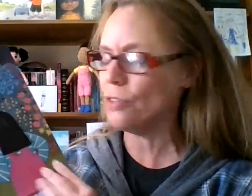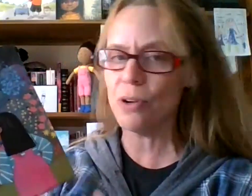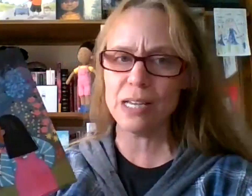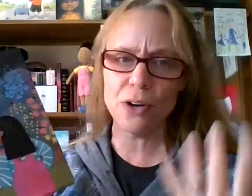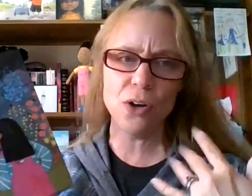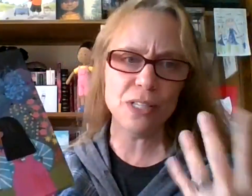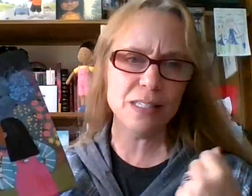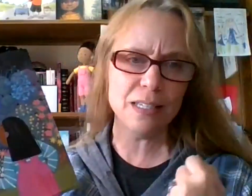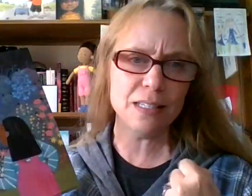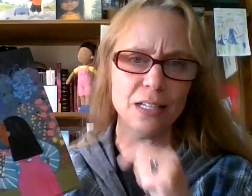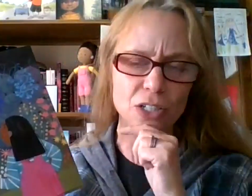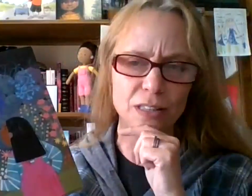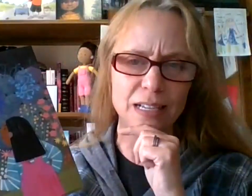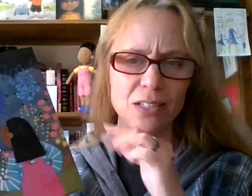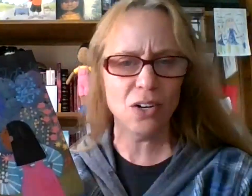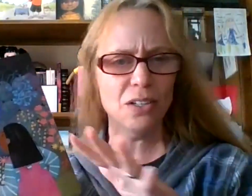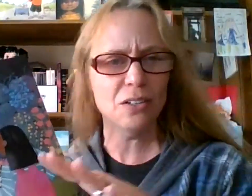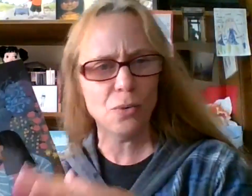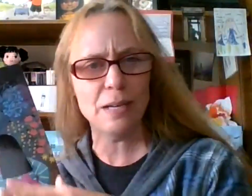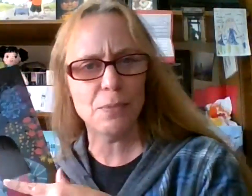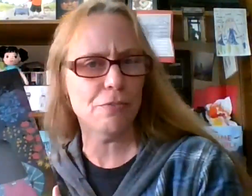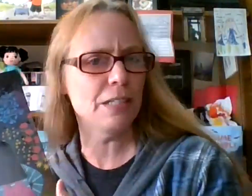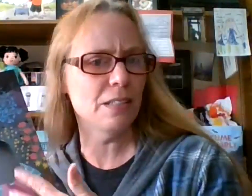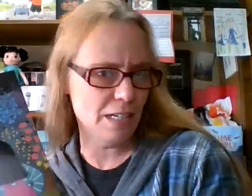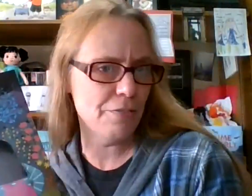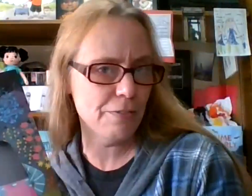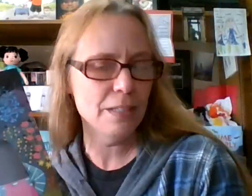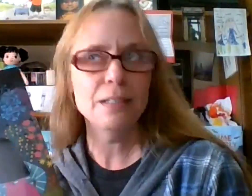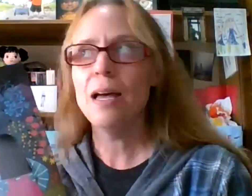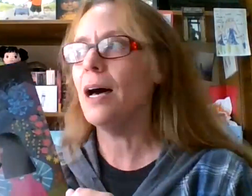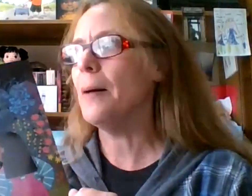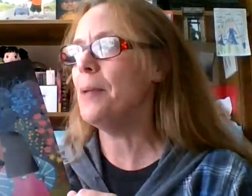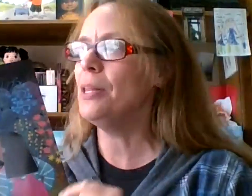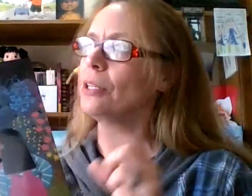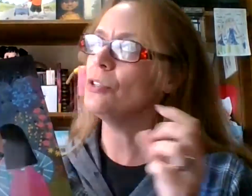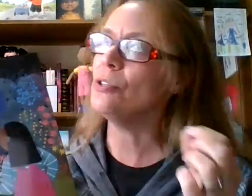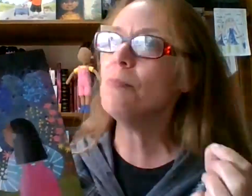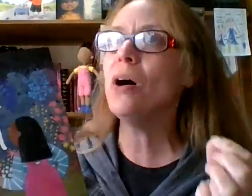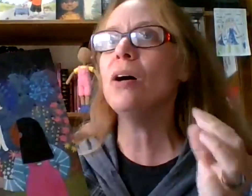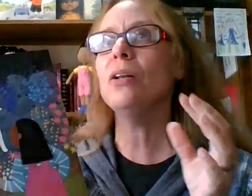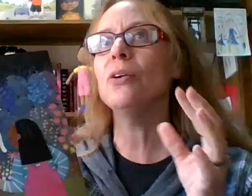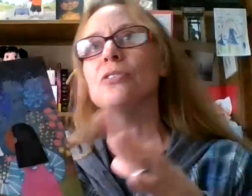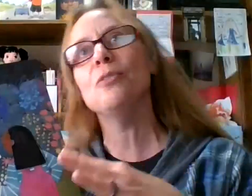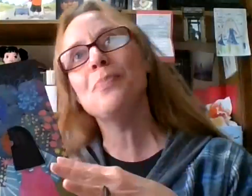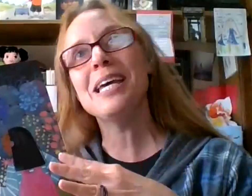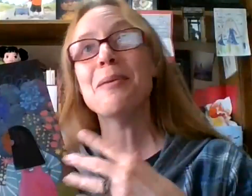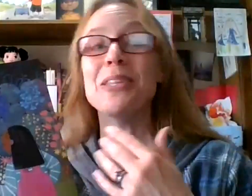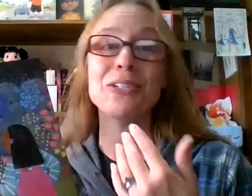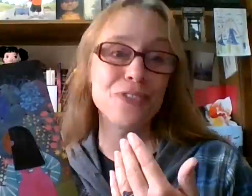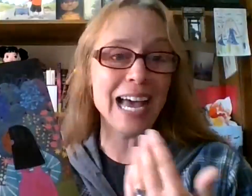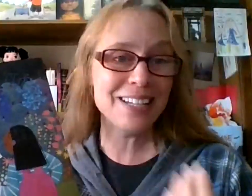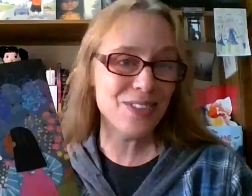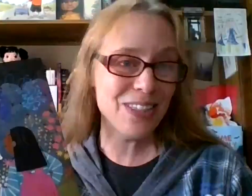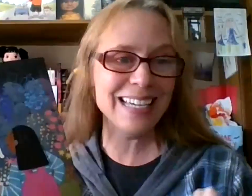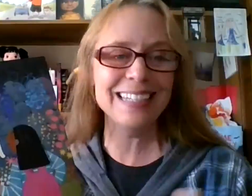does is she throws out all the seeds that she thinks aren't quite perfect enough. Maybe they're a little too small or a little too big. Maybe